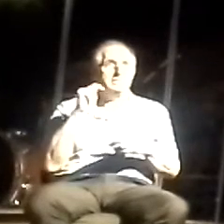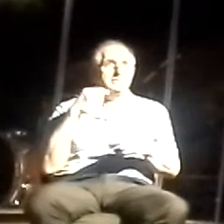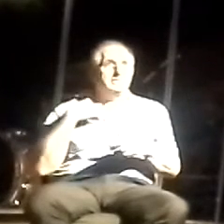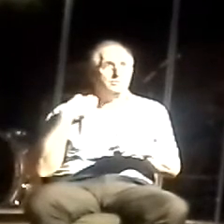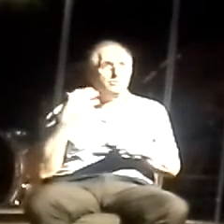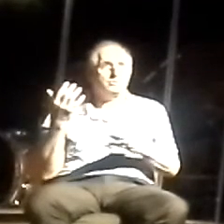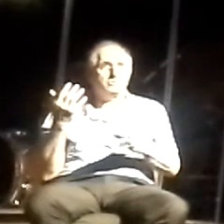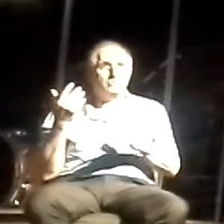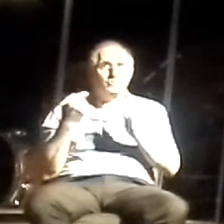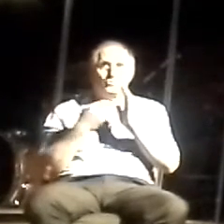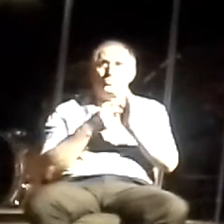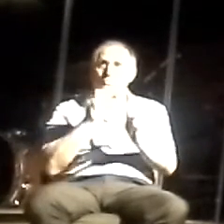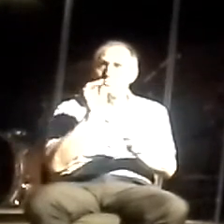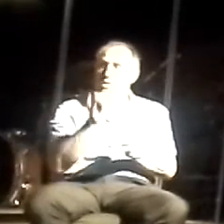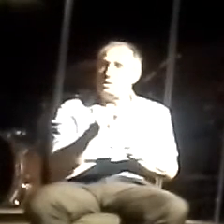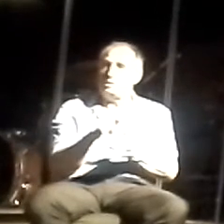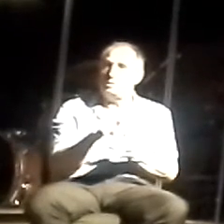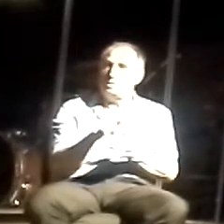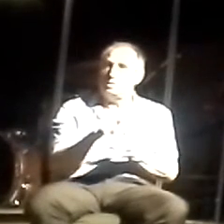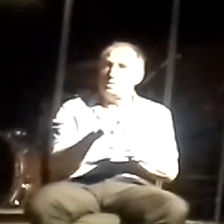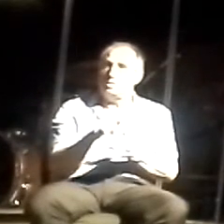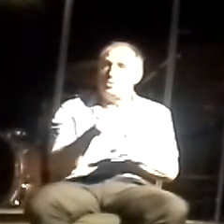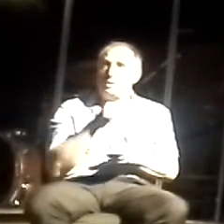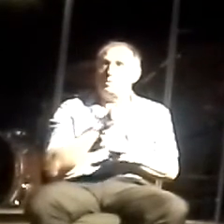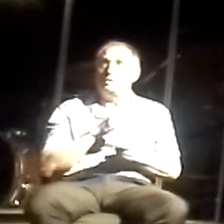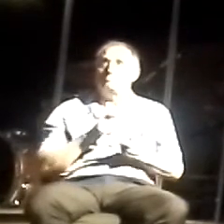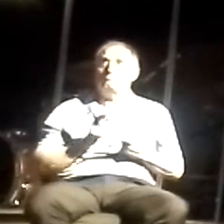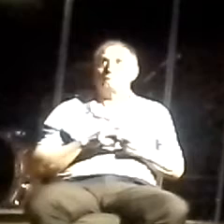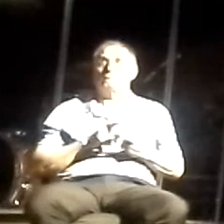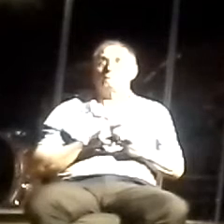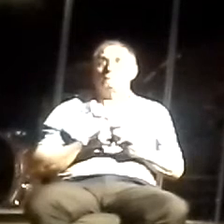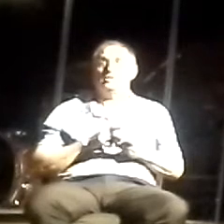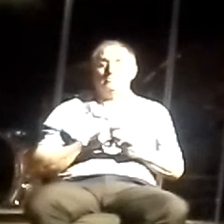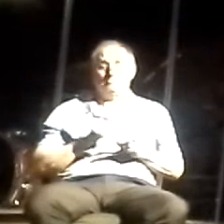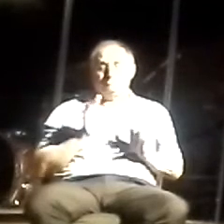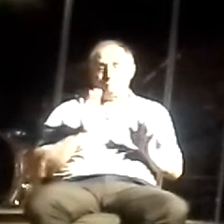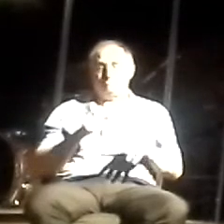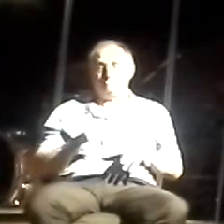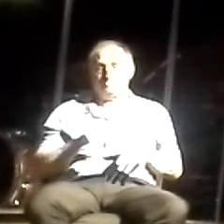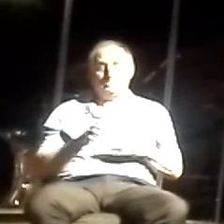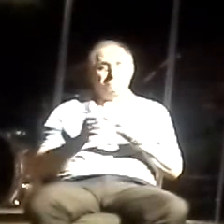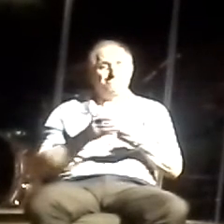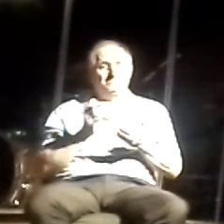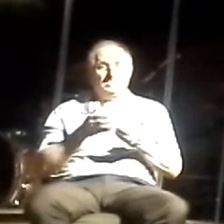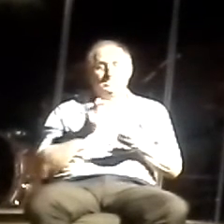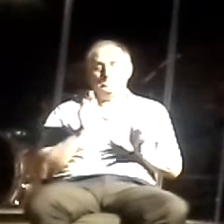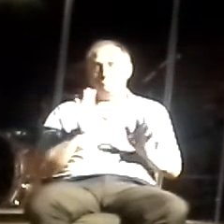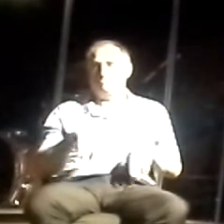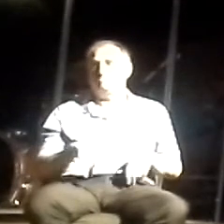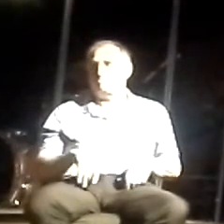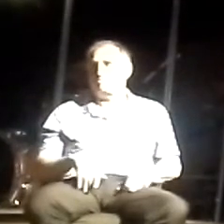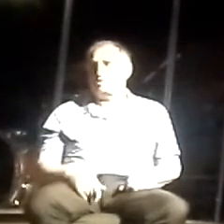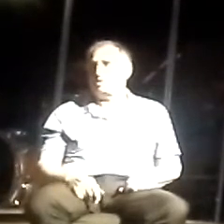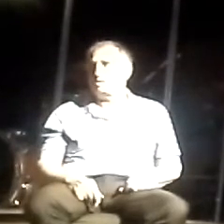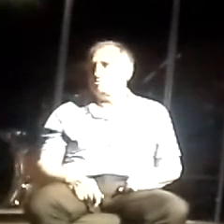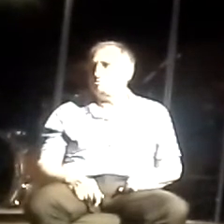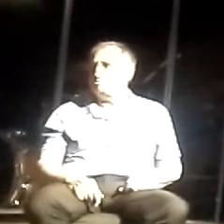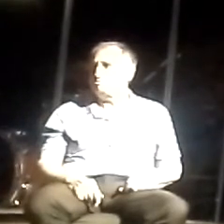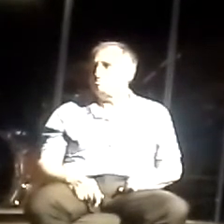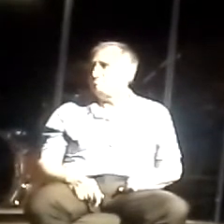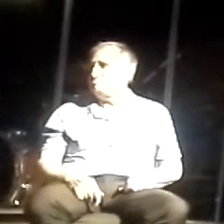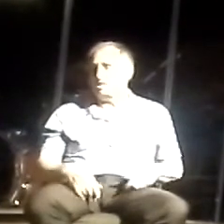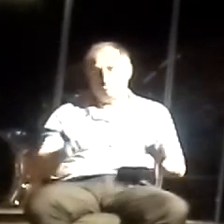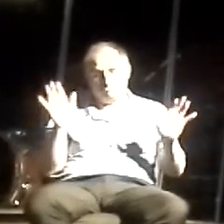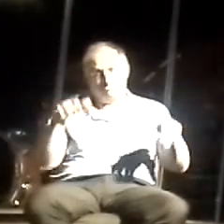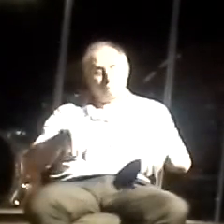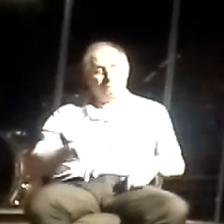on. How about this one? I got this. You got to kind of throw your arms. I